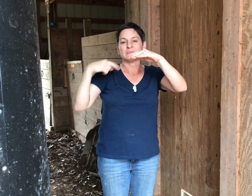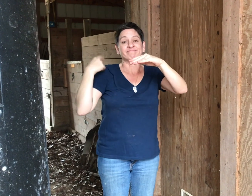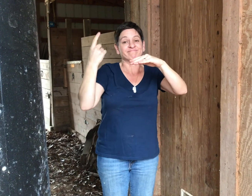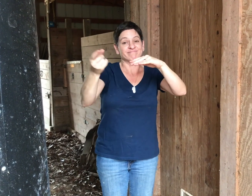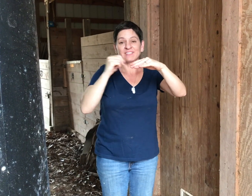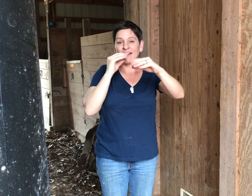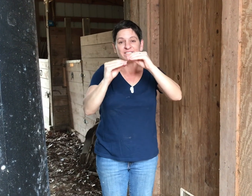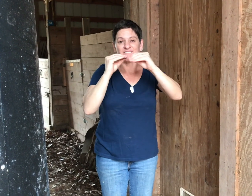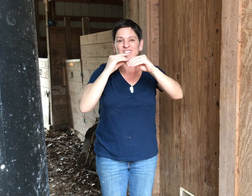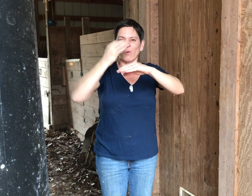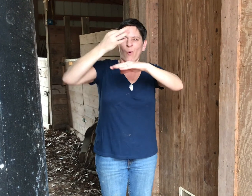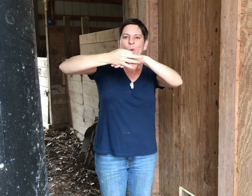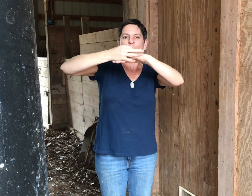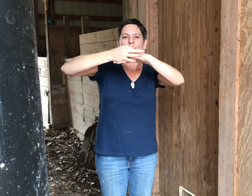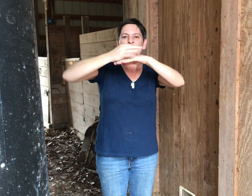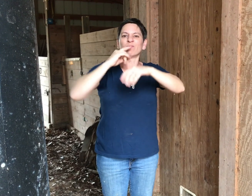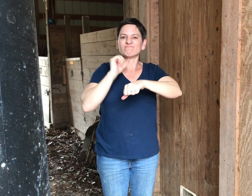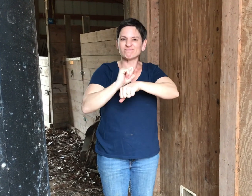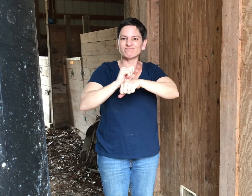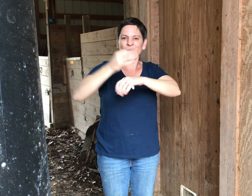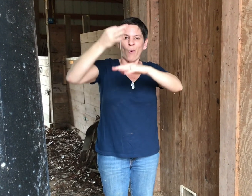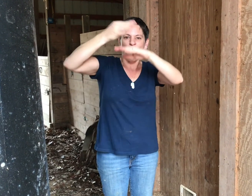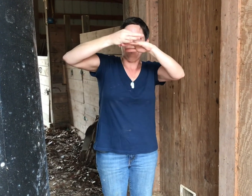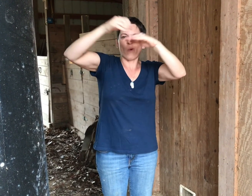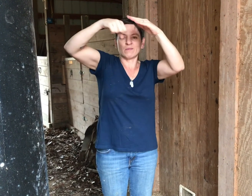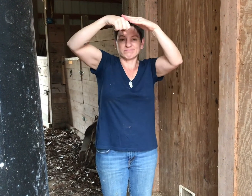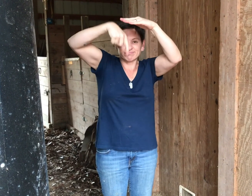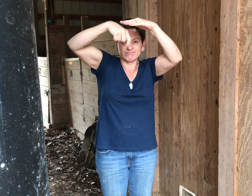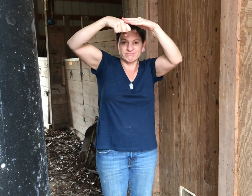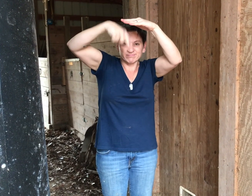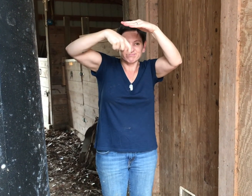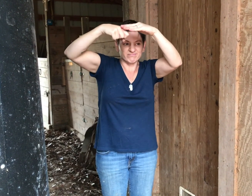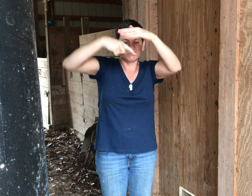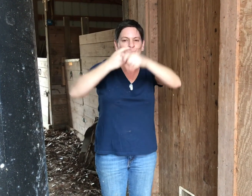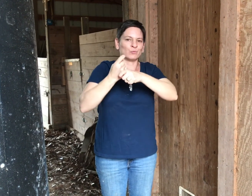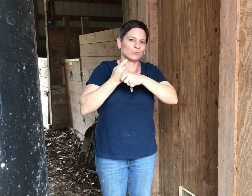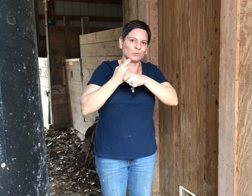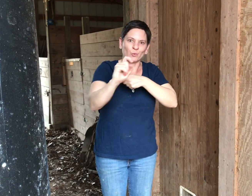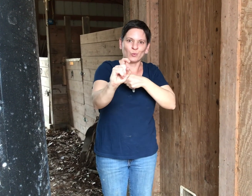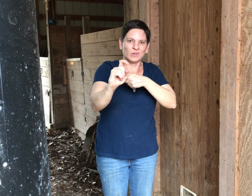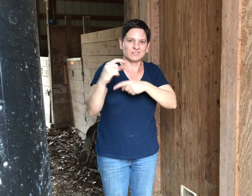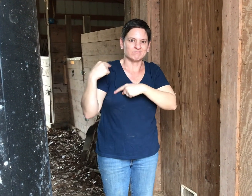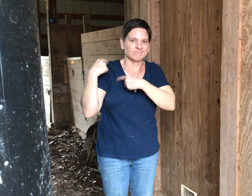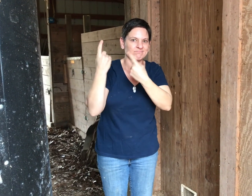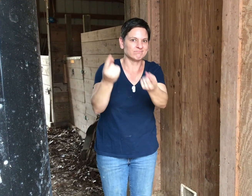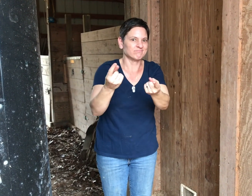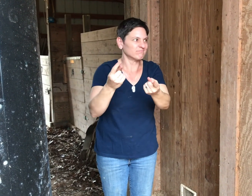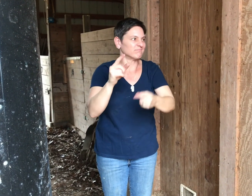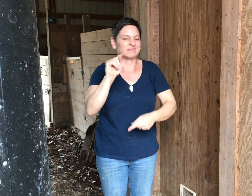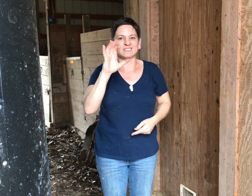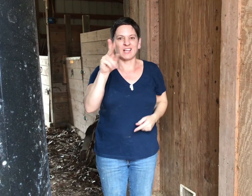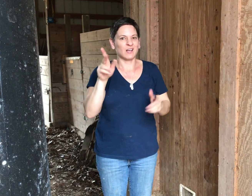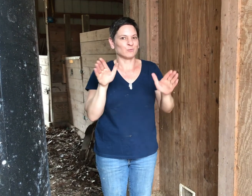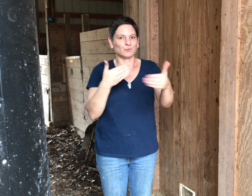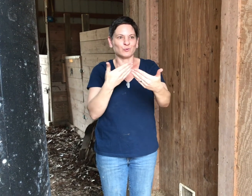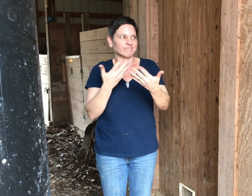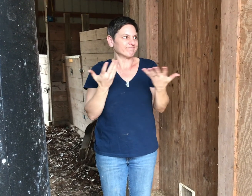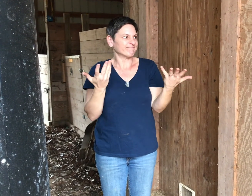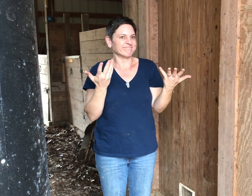punctured a hole in the roof above the tack room, and it's gone unrepaired, and lots of rainwater has come through and it has